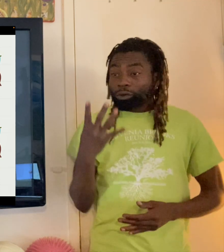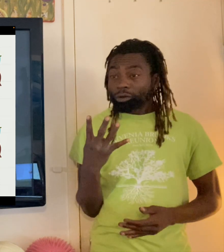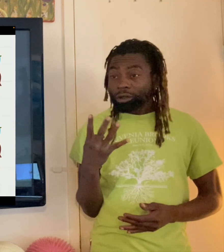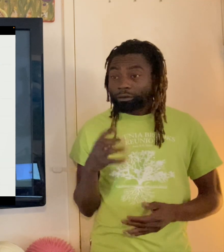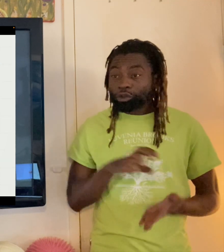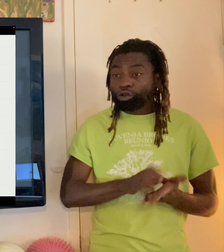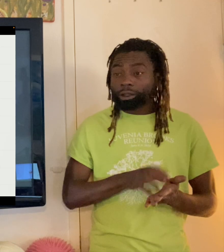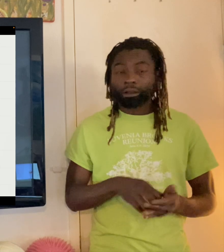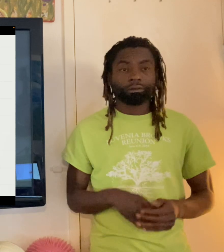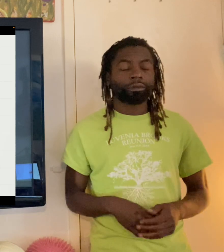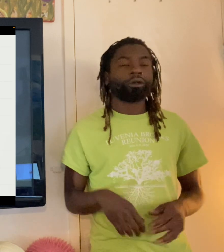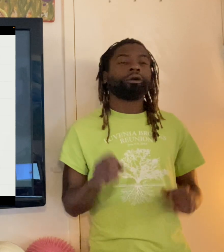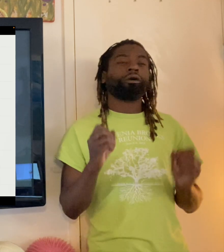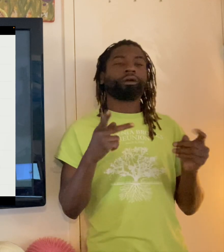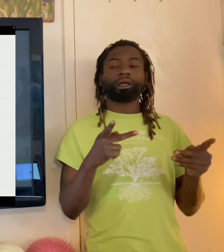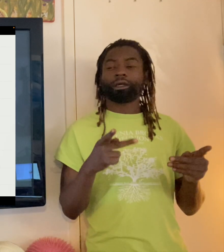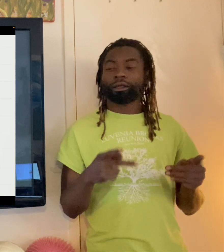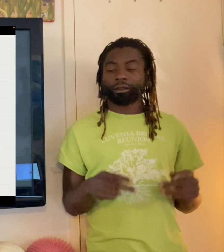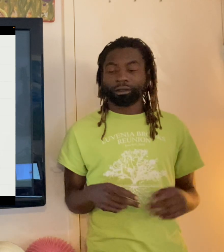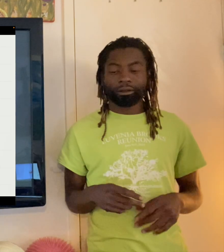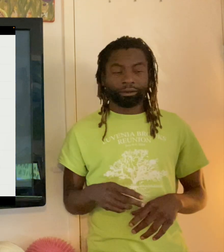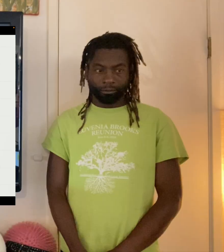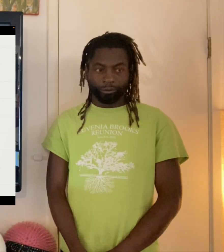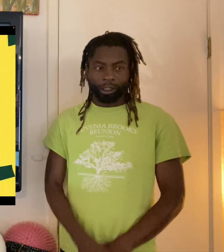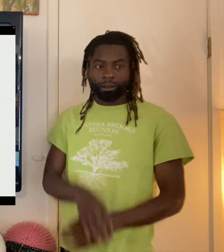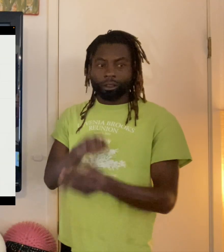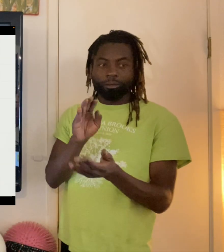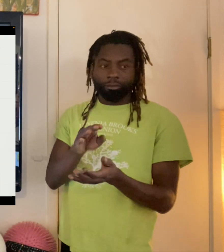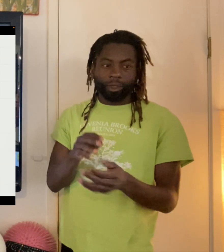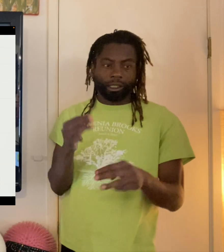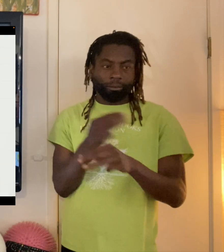Okay, that is all the time today we have for fractions.